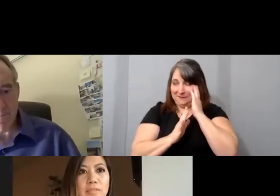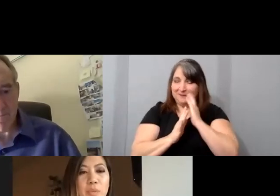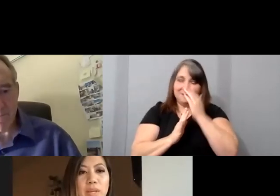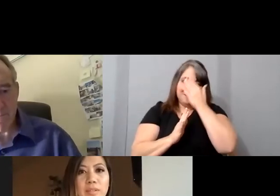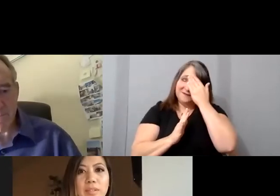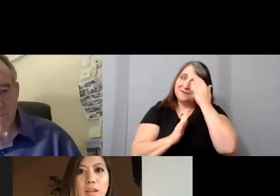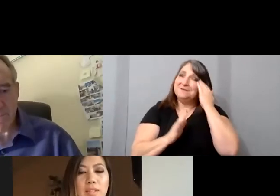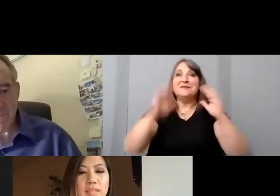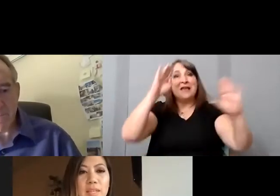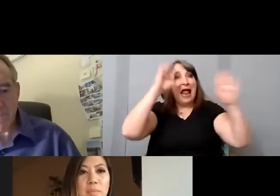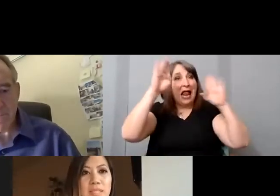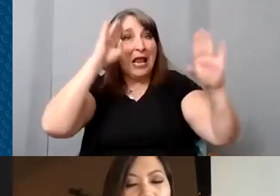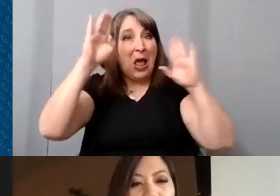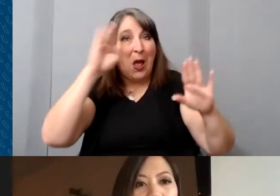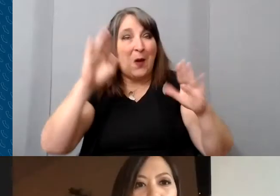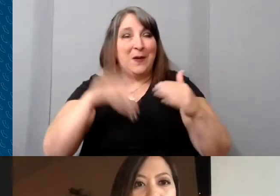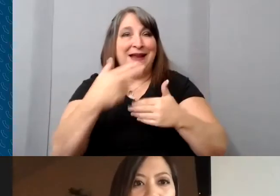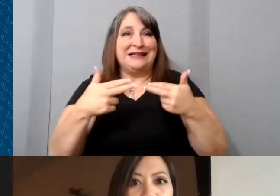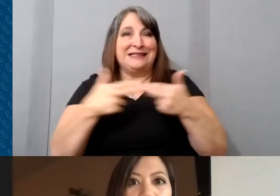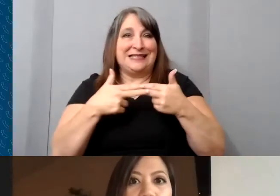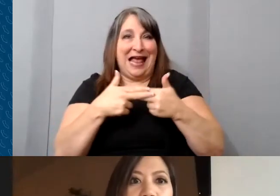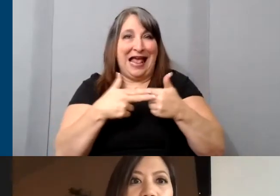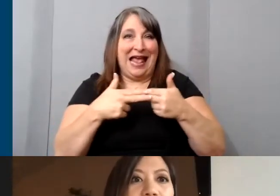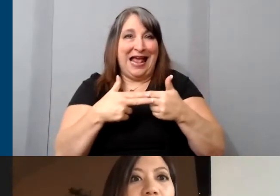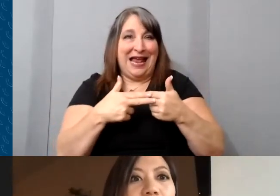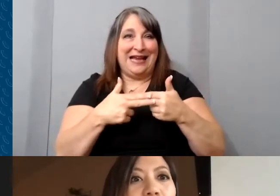Hi, everyone. Next slide, please. Voices.